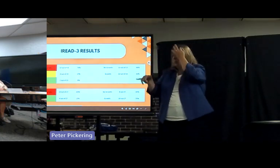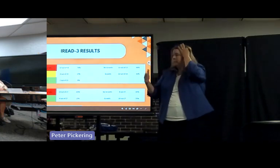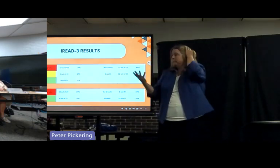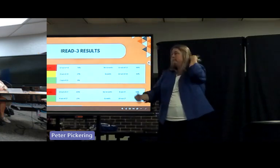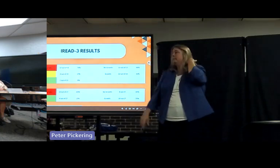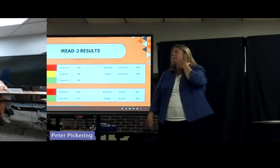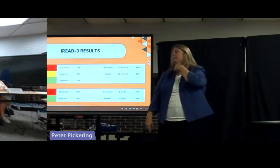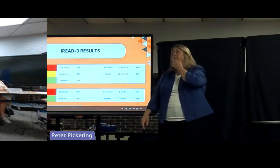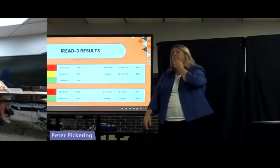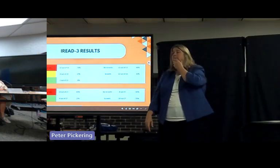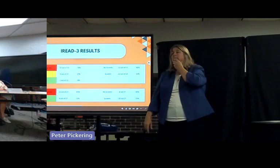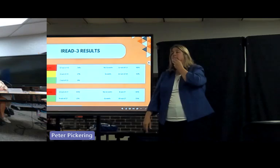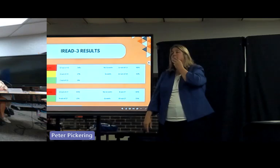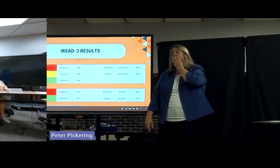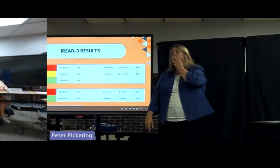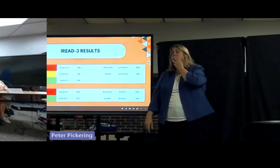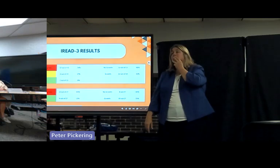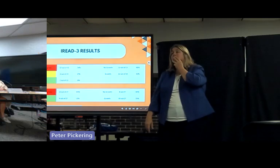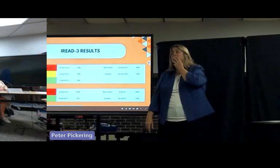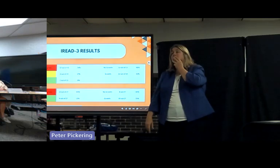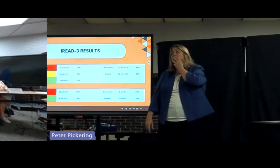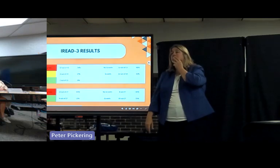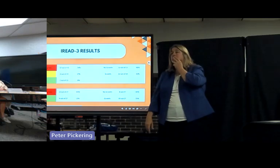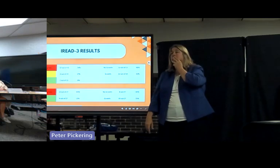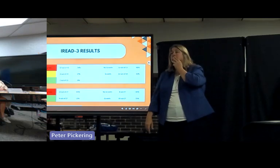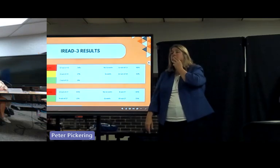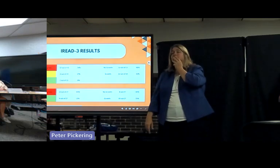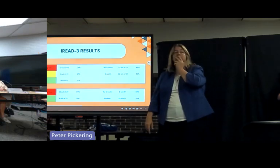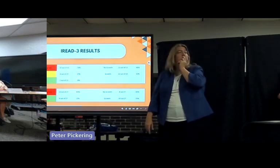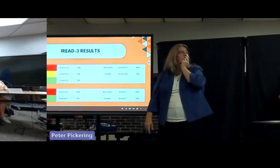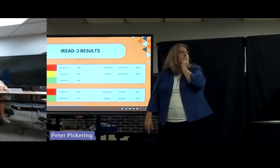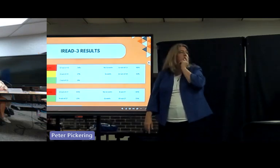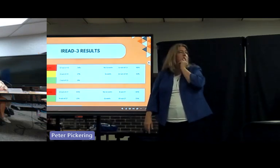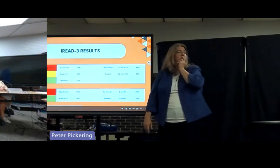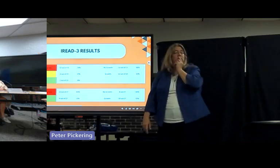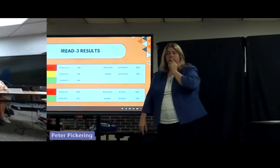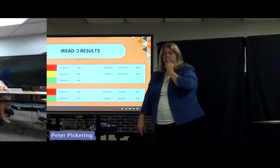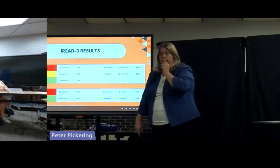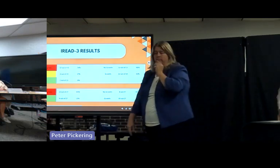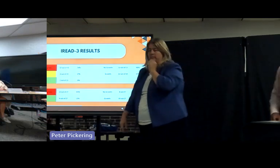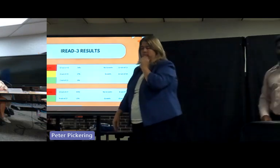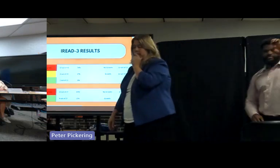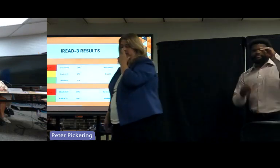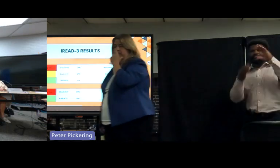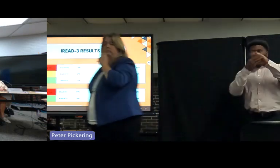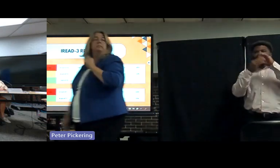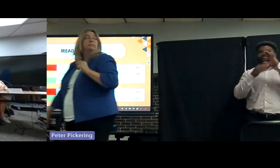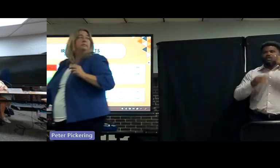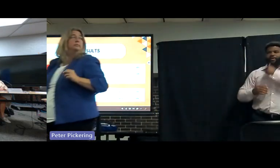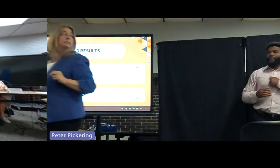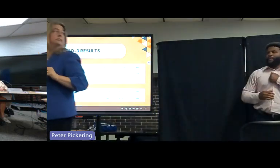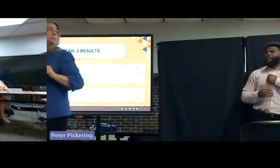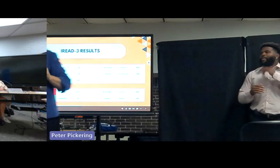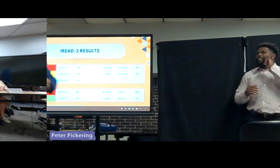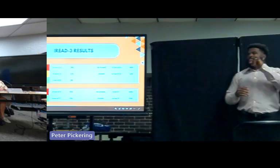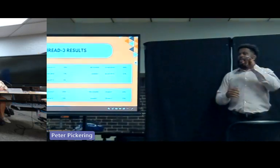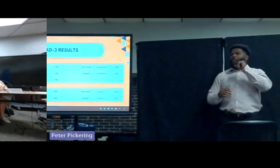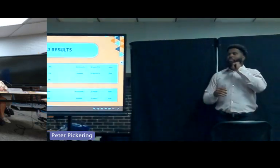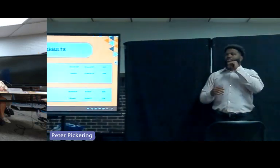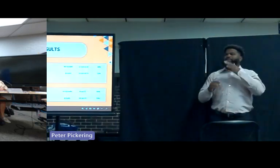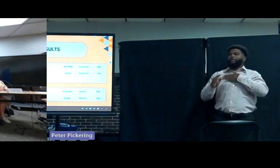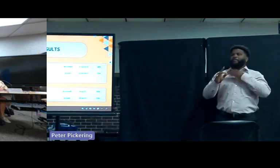you that more in-depth information, that bigger picture. Well, I apologize, Kim. That wasn't where I was going, although